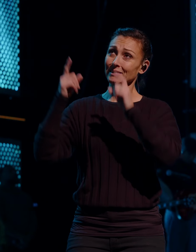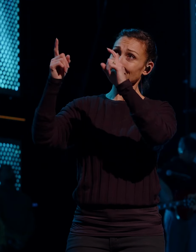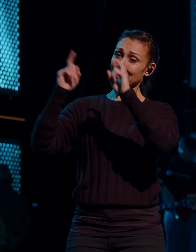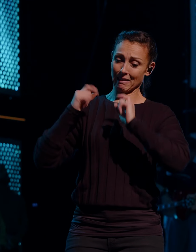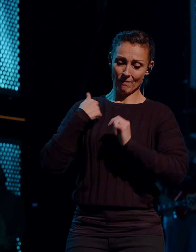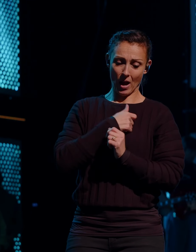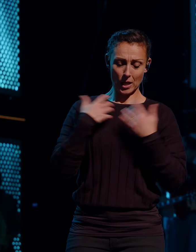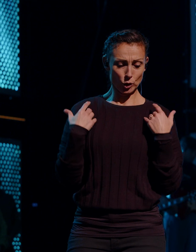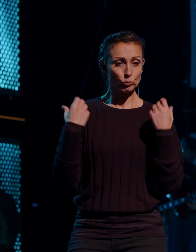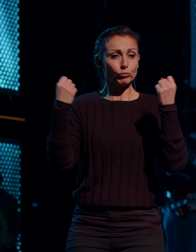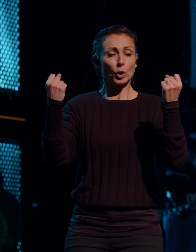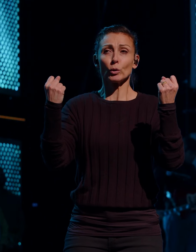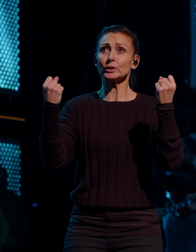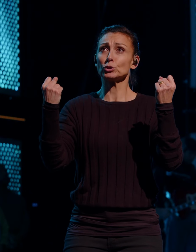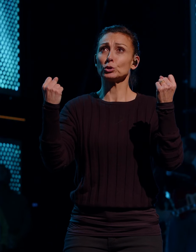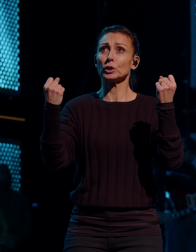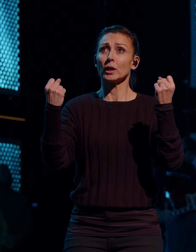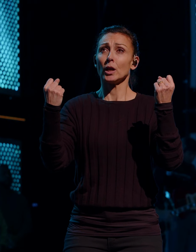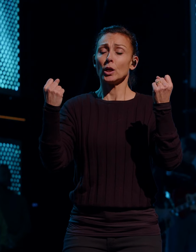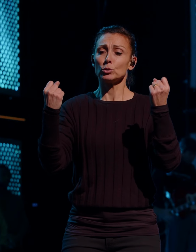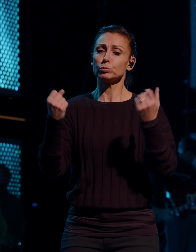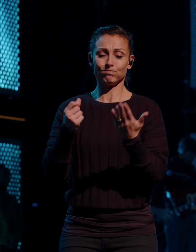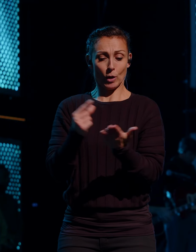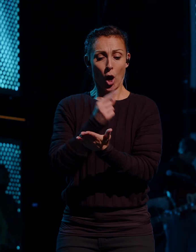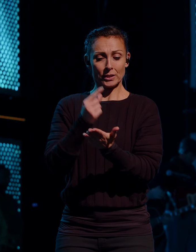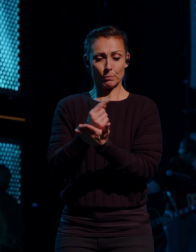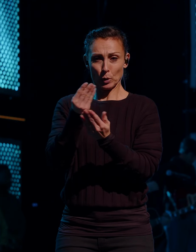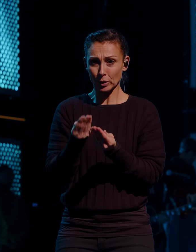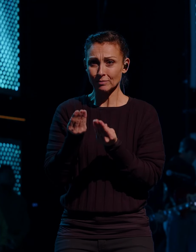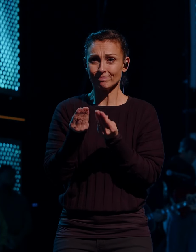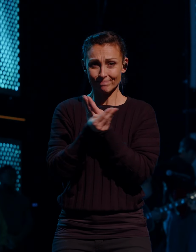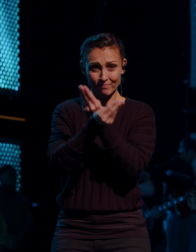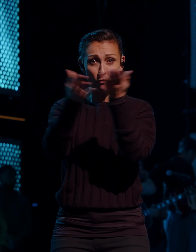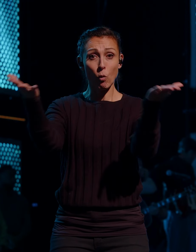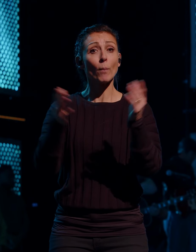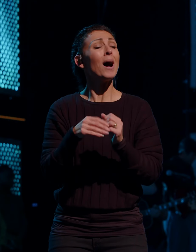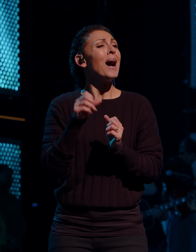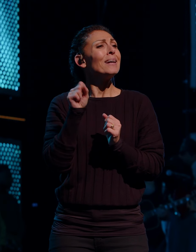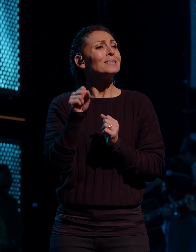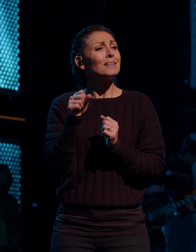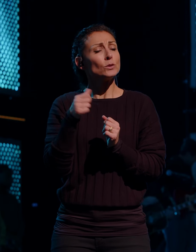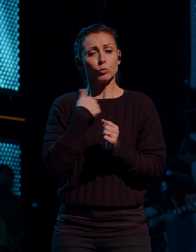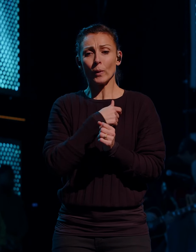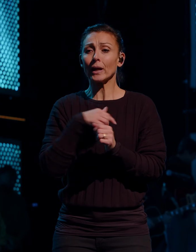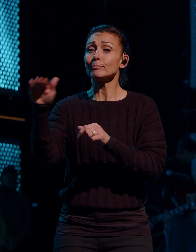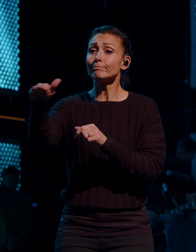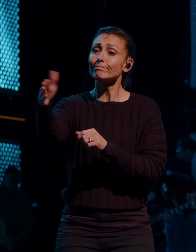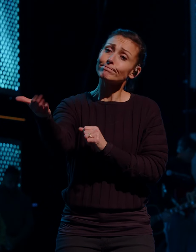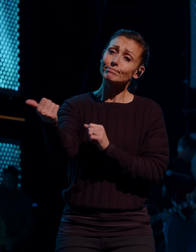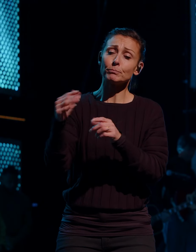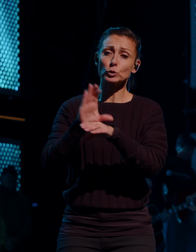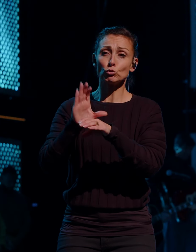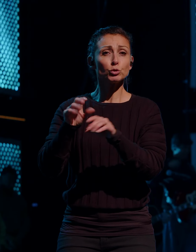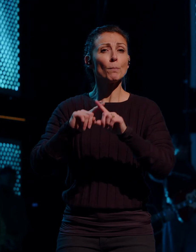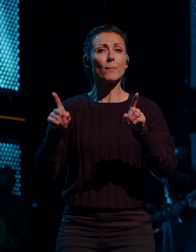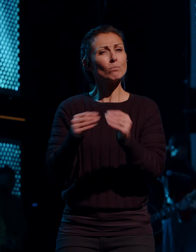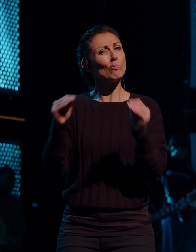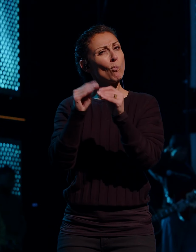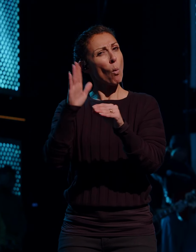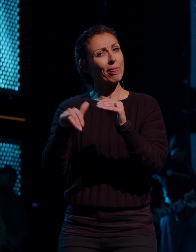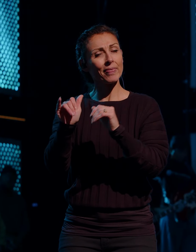people that are around us, not just to invite them to church, but to share the good news of who Jesus is, because many